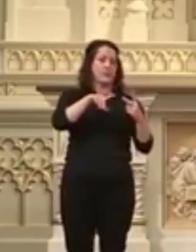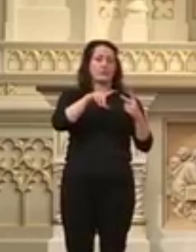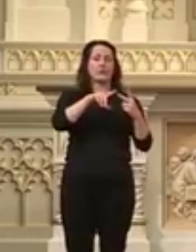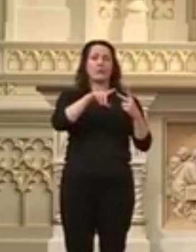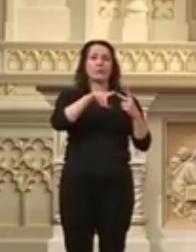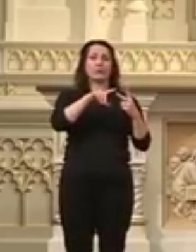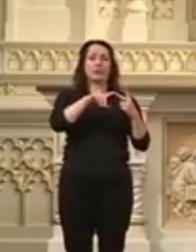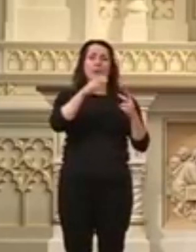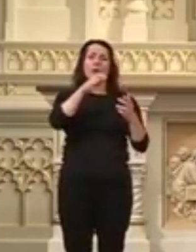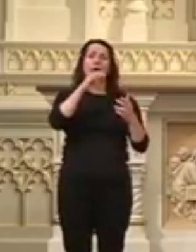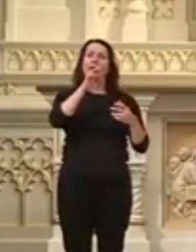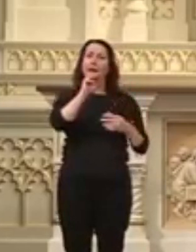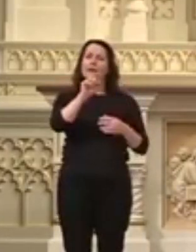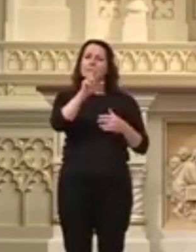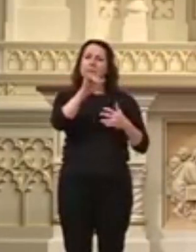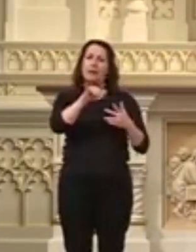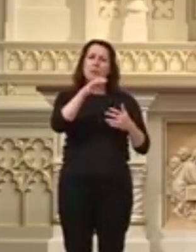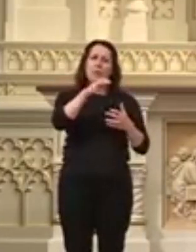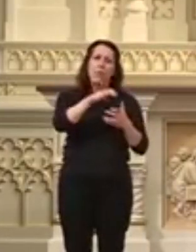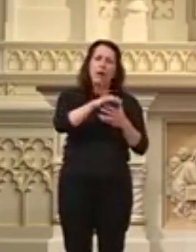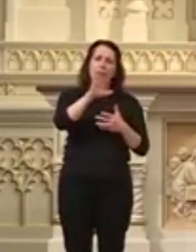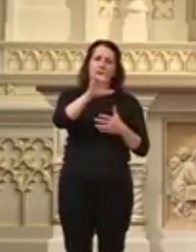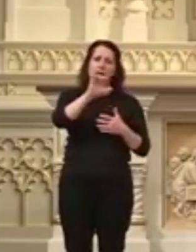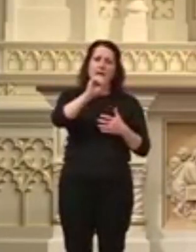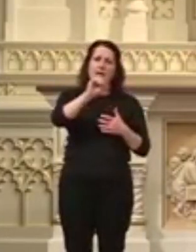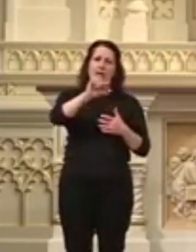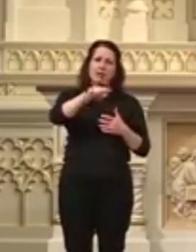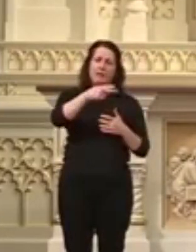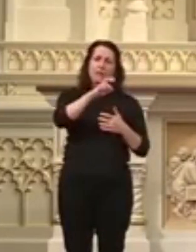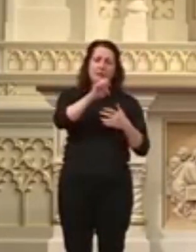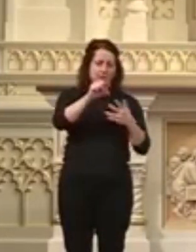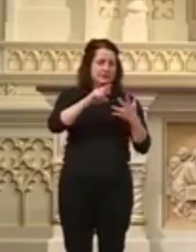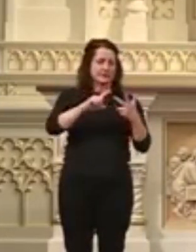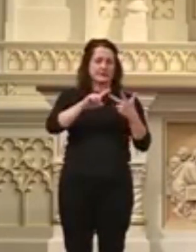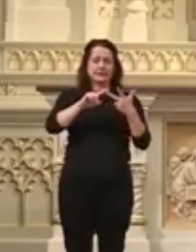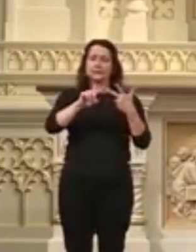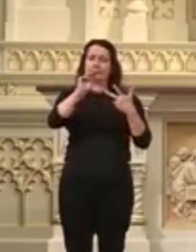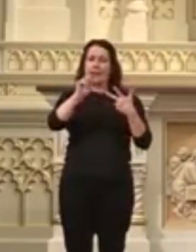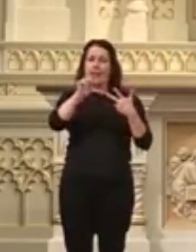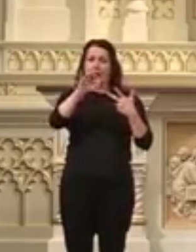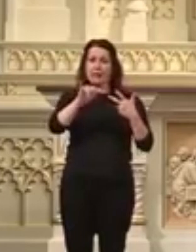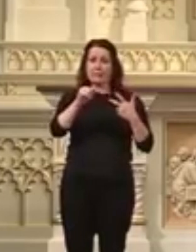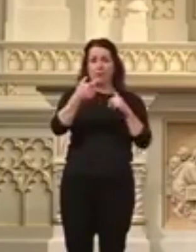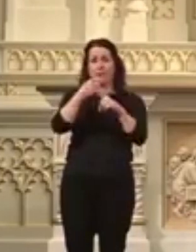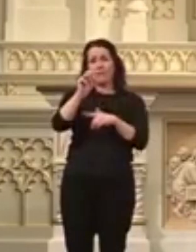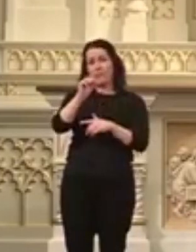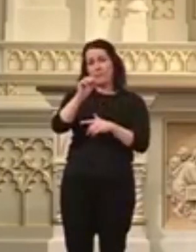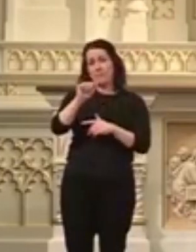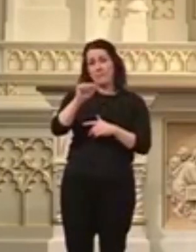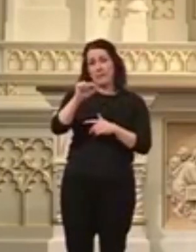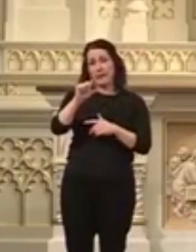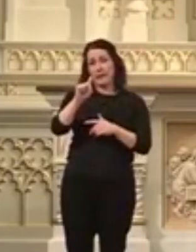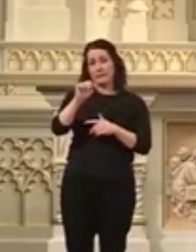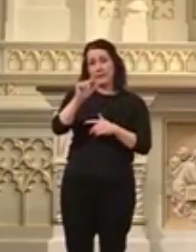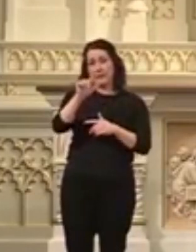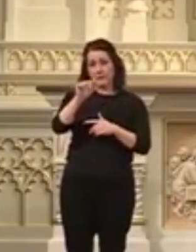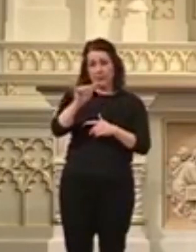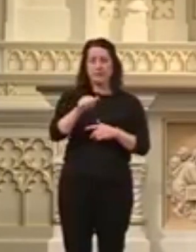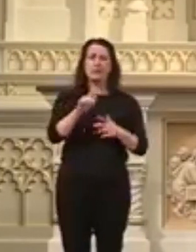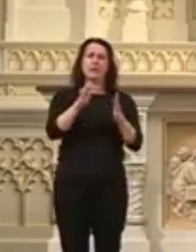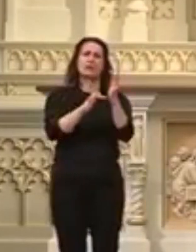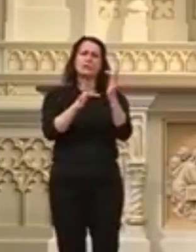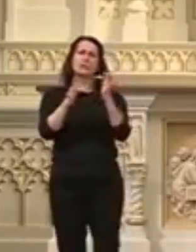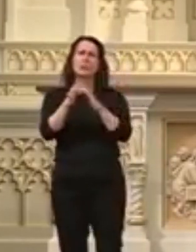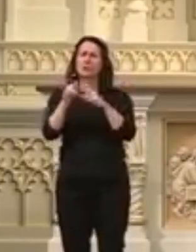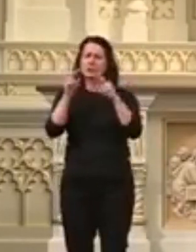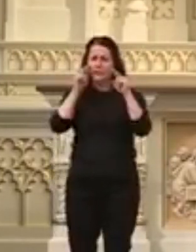wife of Clopas, and Mary of Magdala. When Jesus saw his mother and the disciple there whom